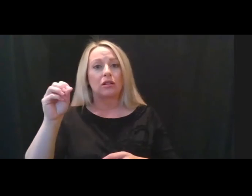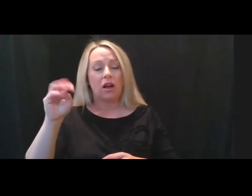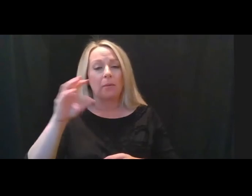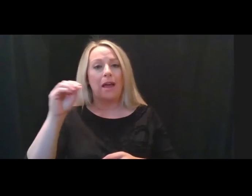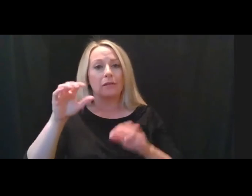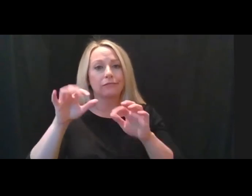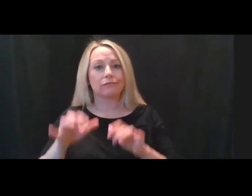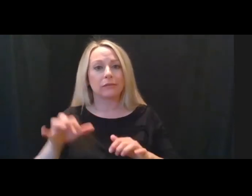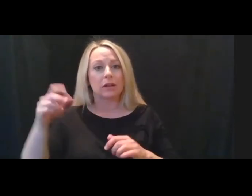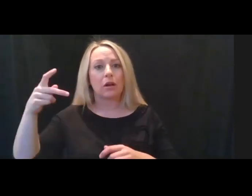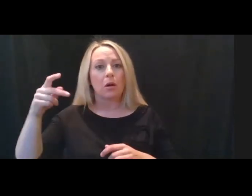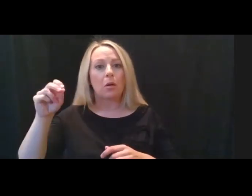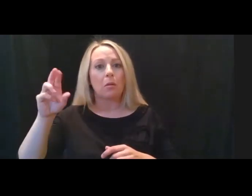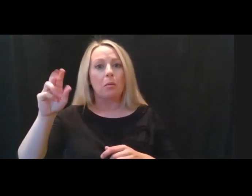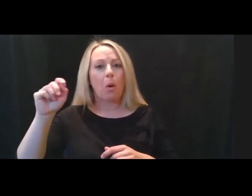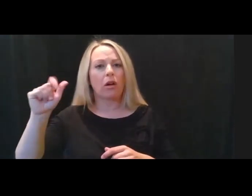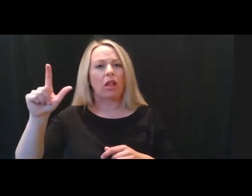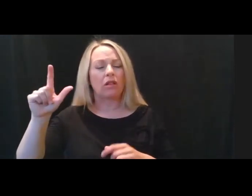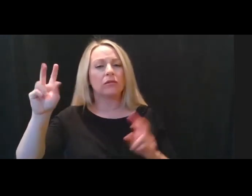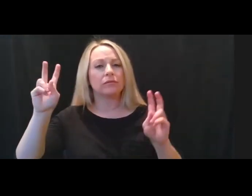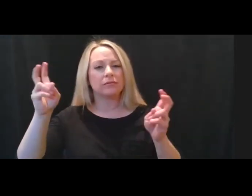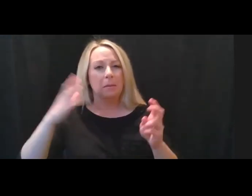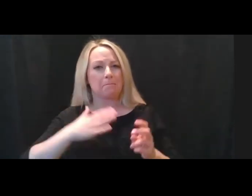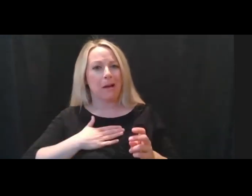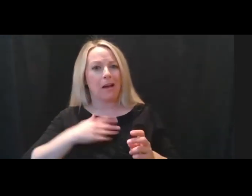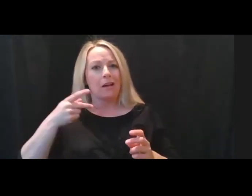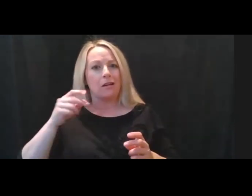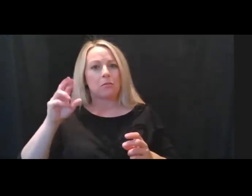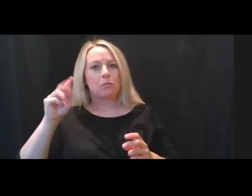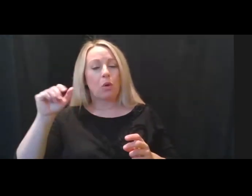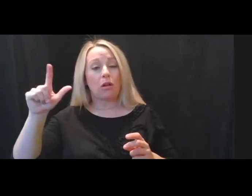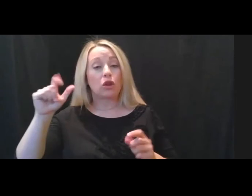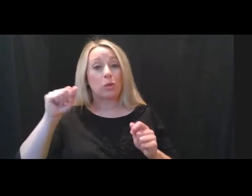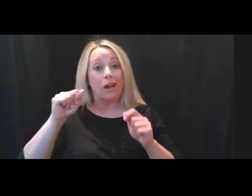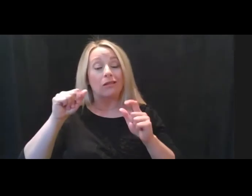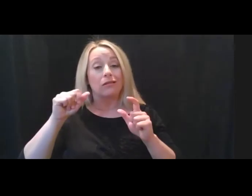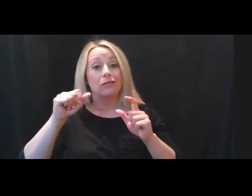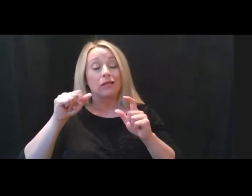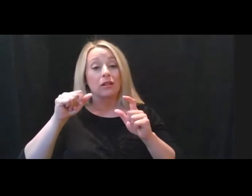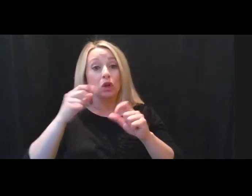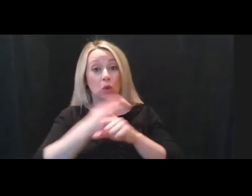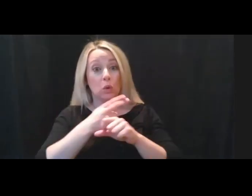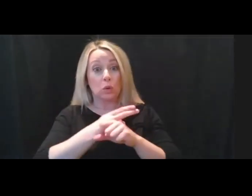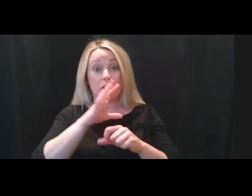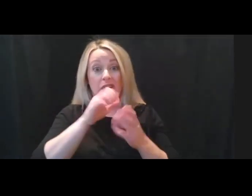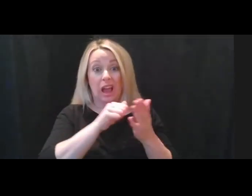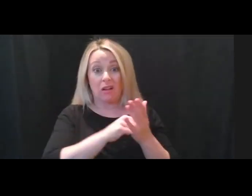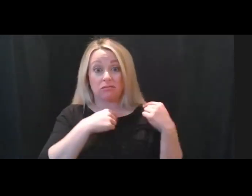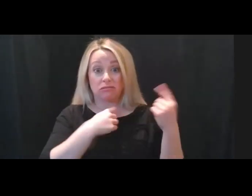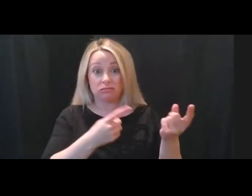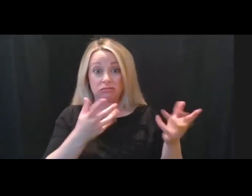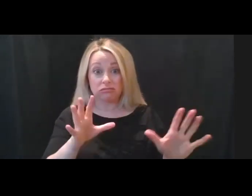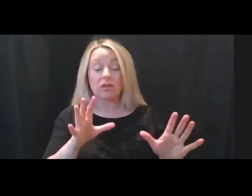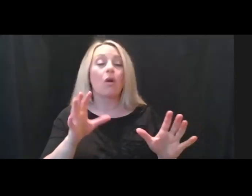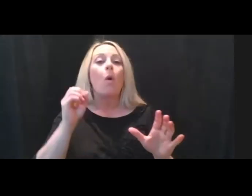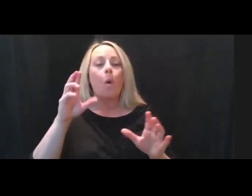are step-by-step instructions available on how to open an account or use an existing account to schedule your vaccination.